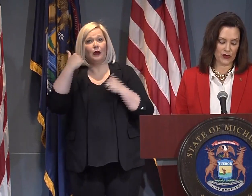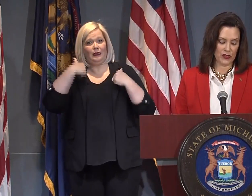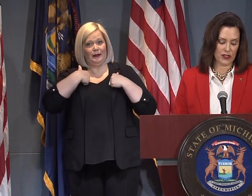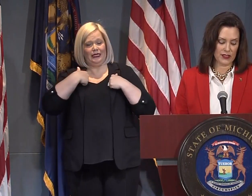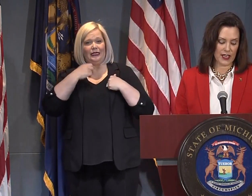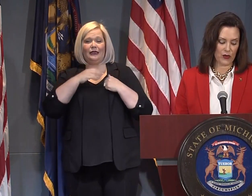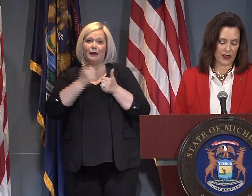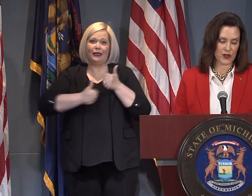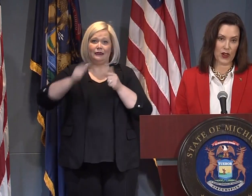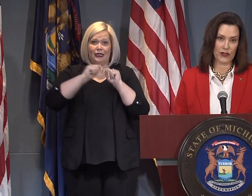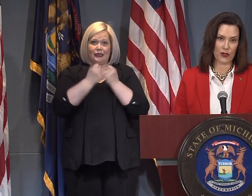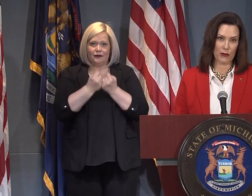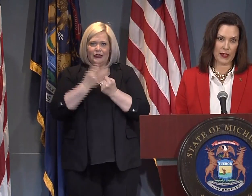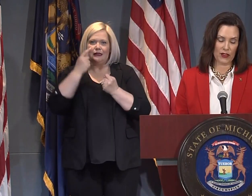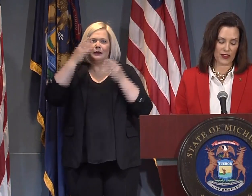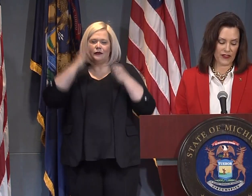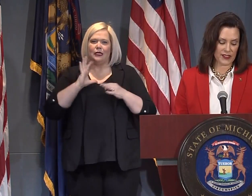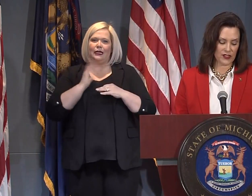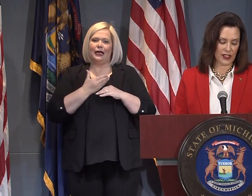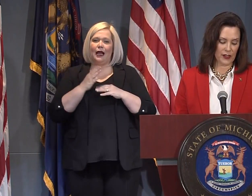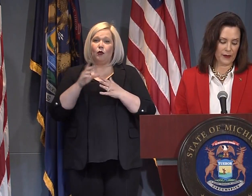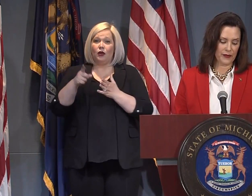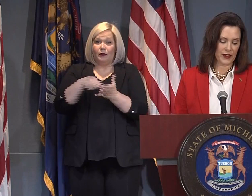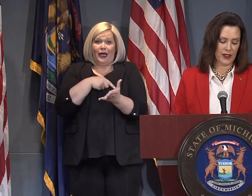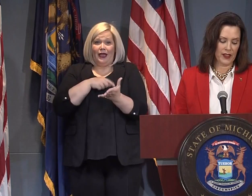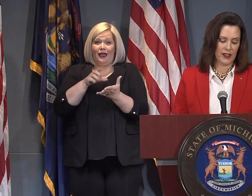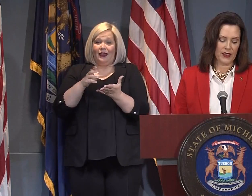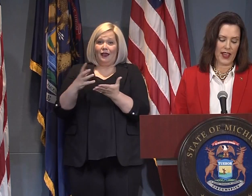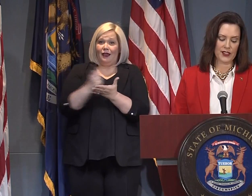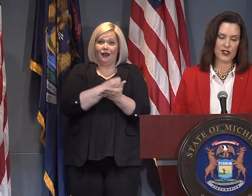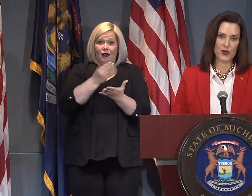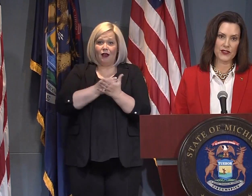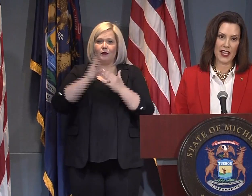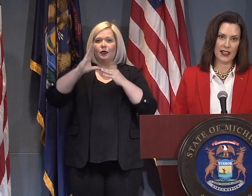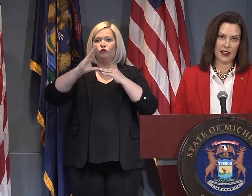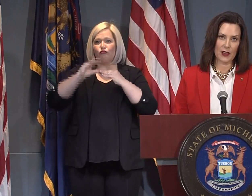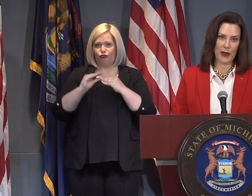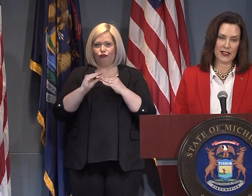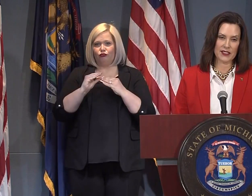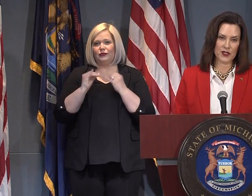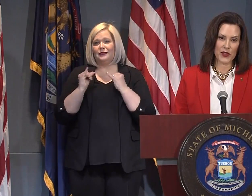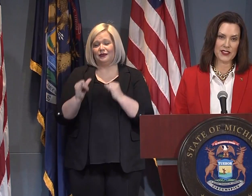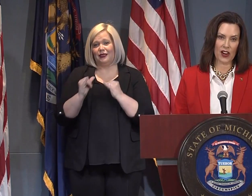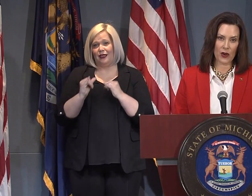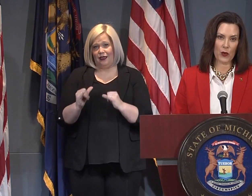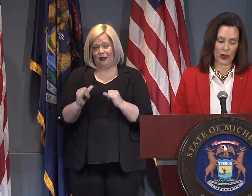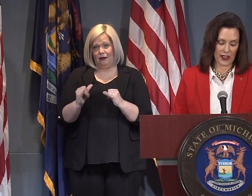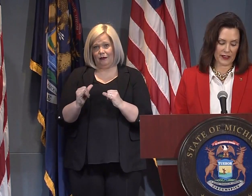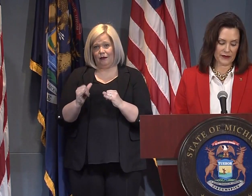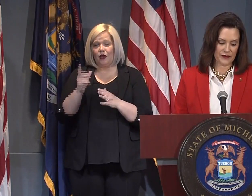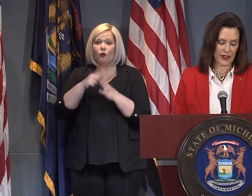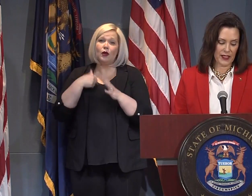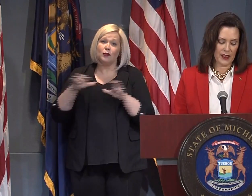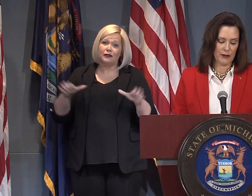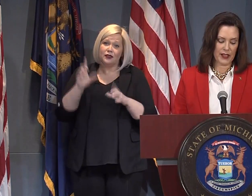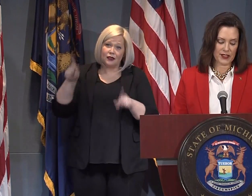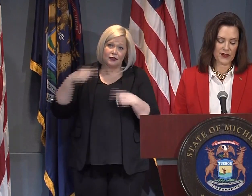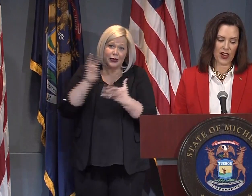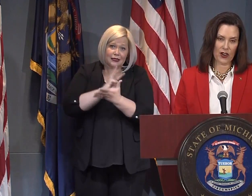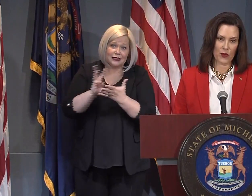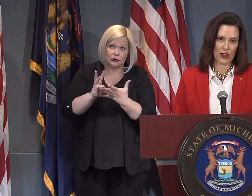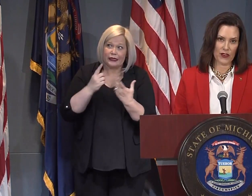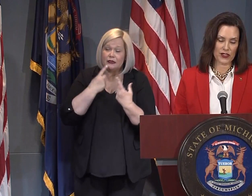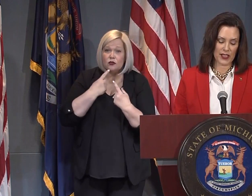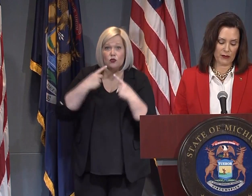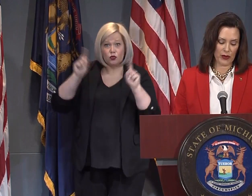team to take one as well for the remainder of the fiscal year. The actions we've taken in the past 6 weeks are working. Because